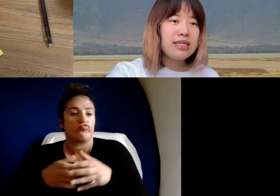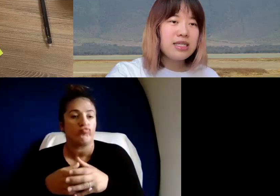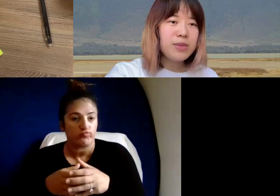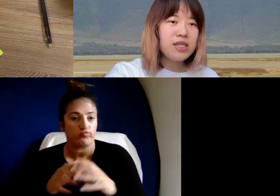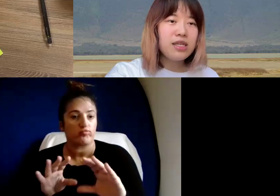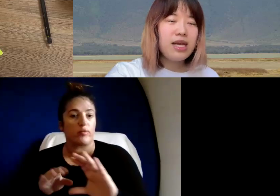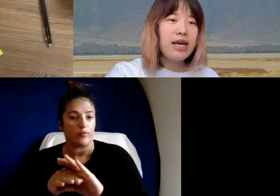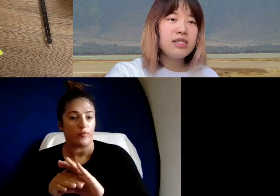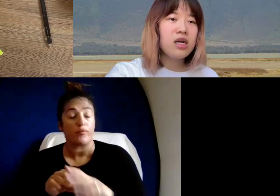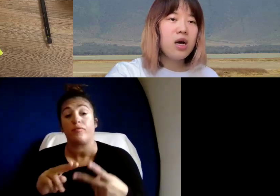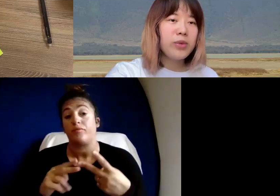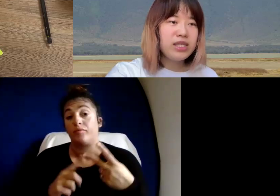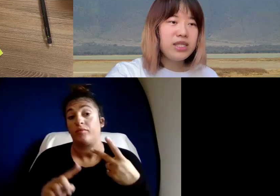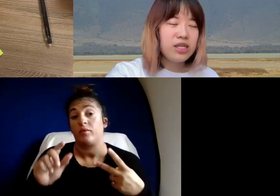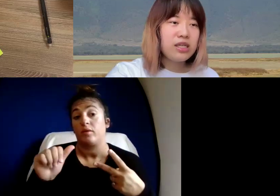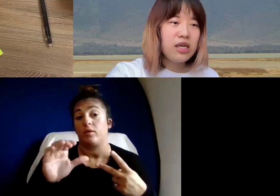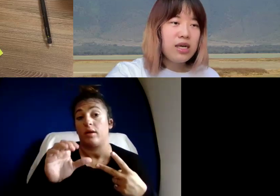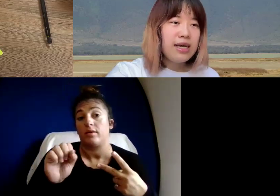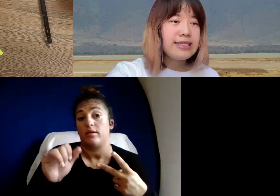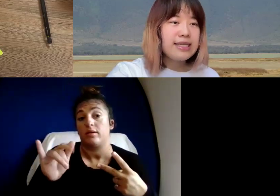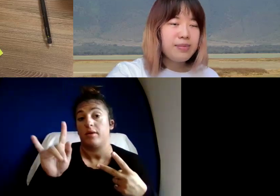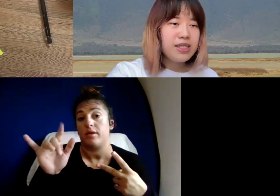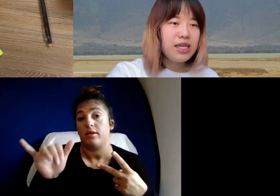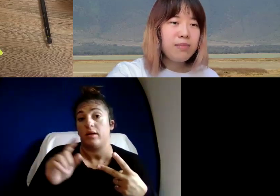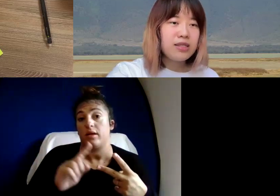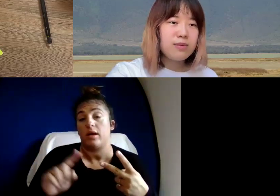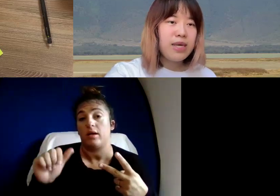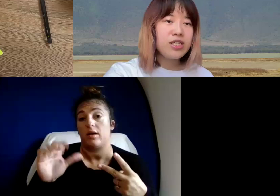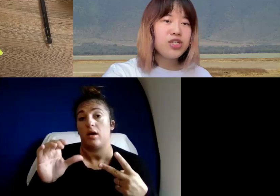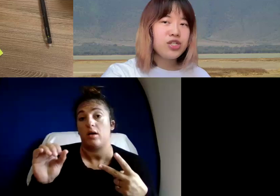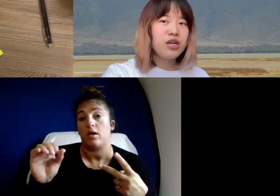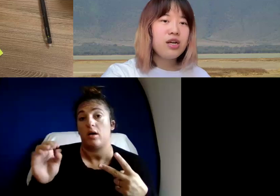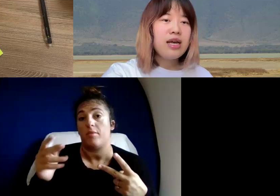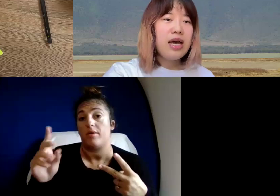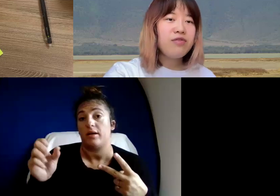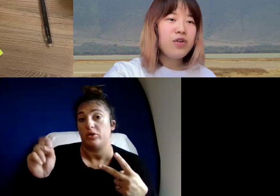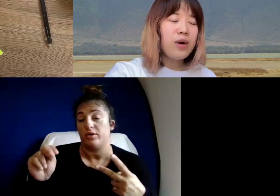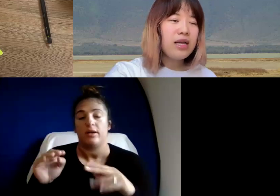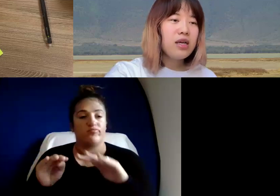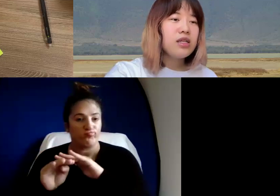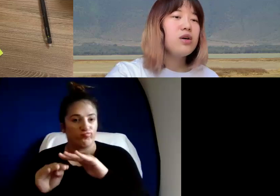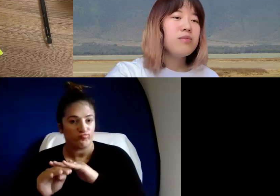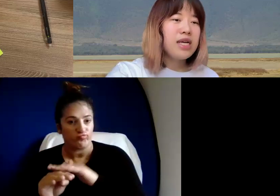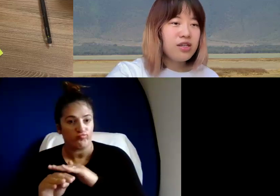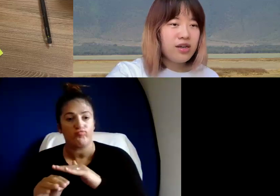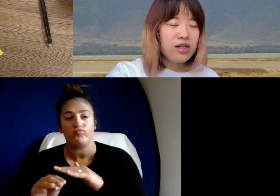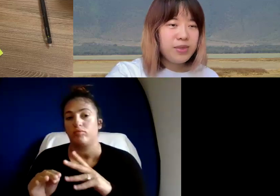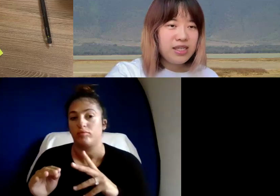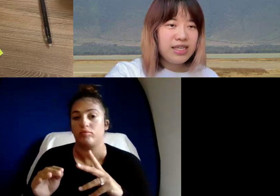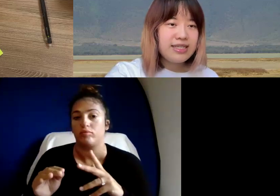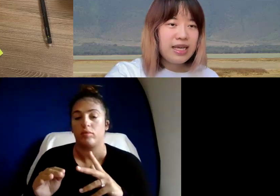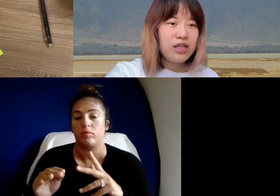is accessibility and accommodation. Accessibility means making sure everyone,